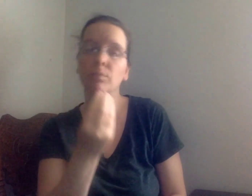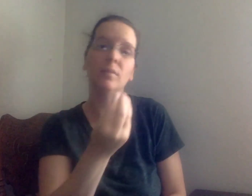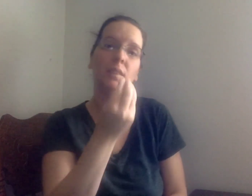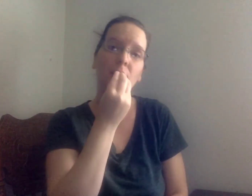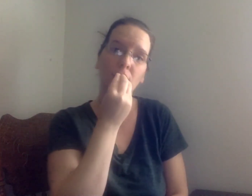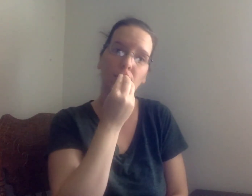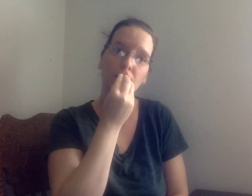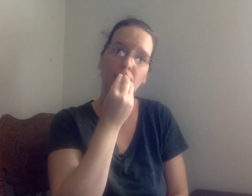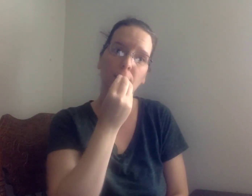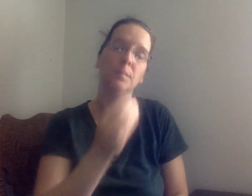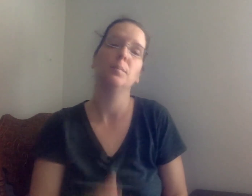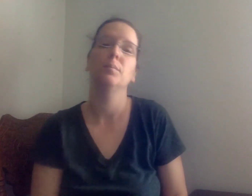Food, eat.